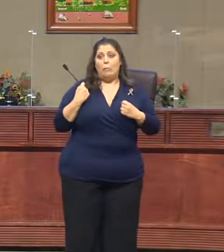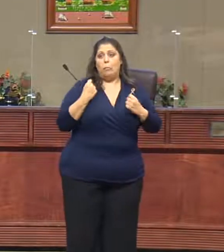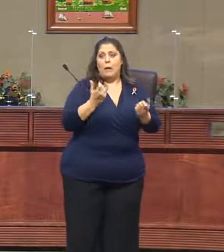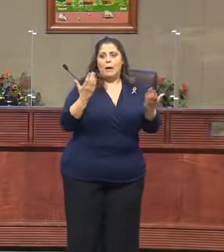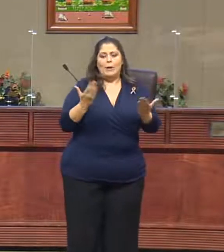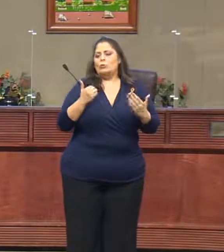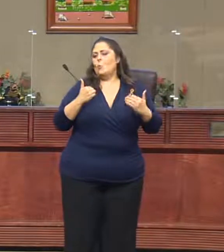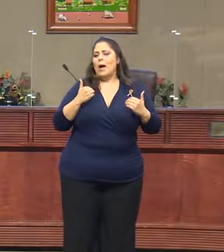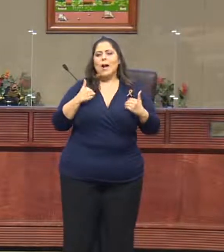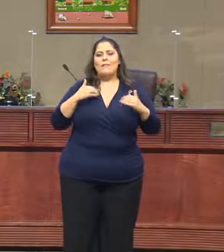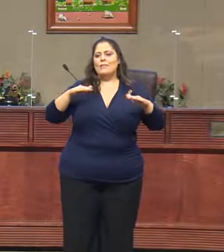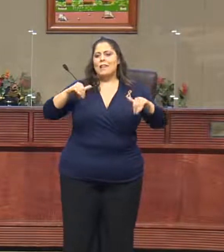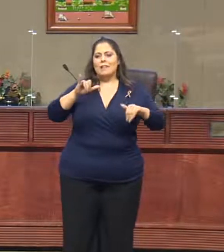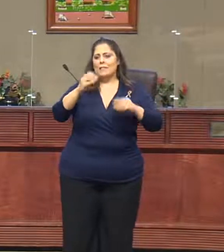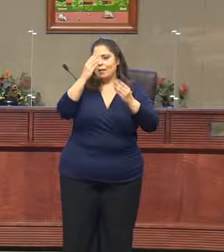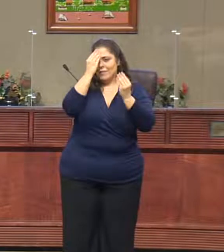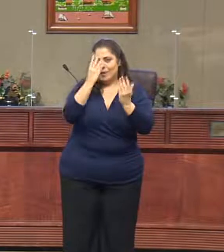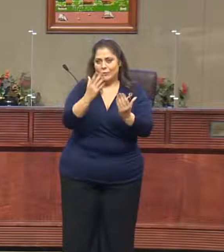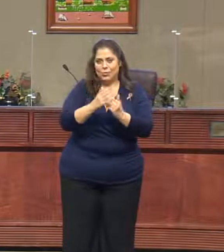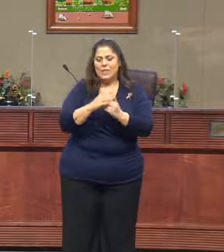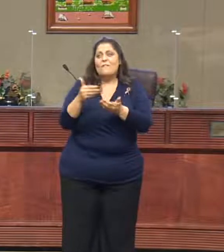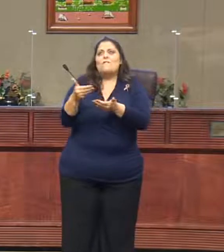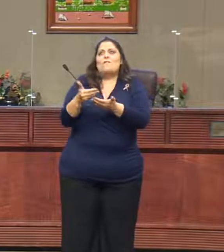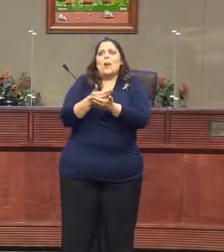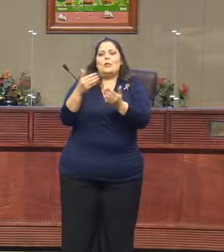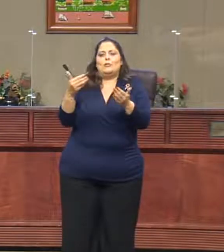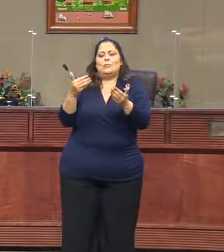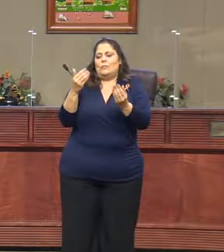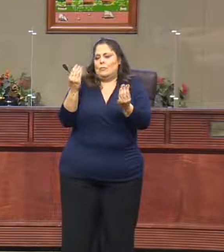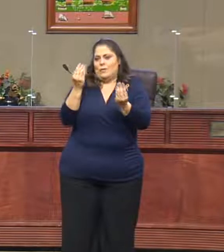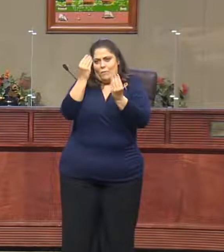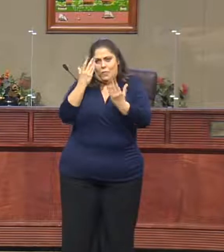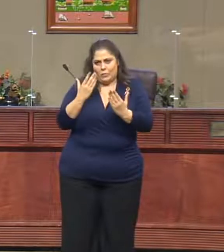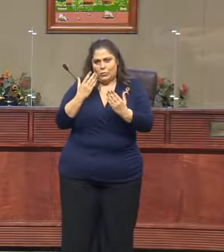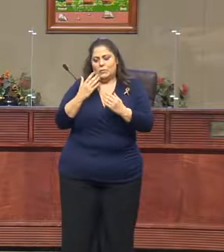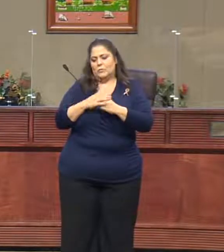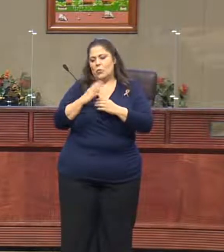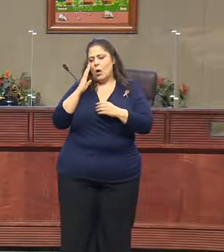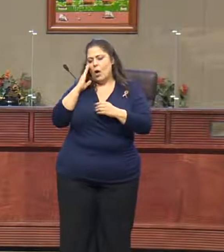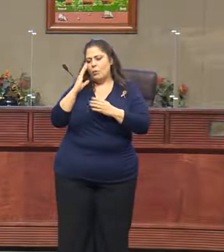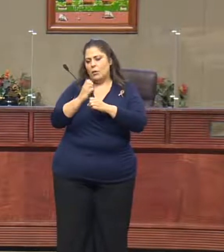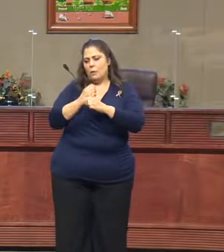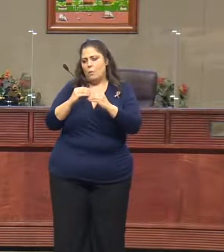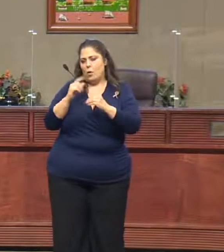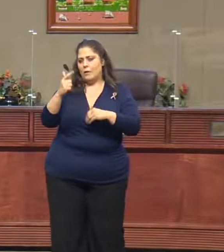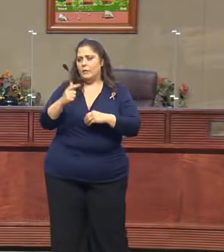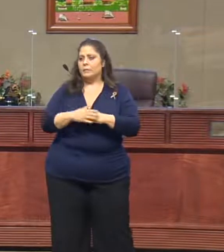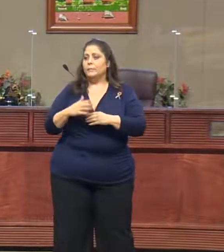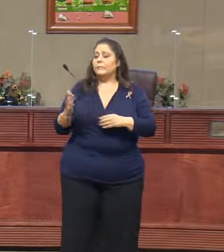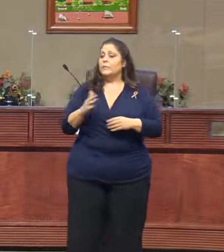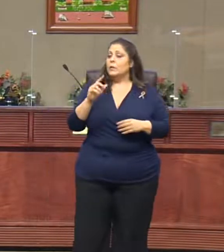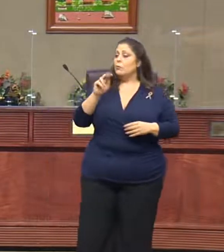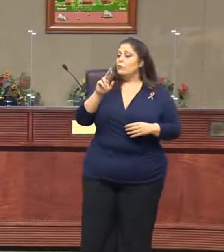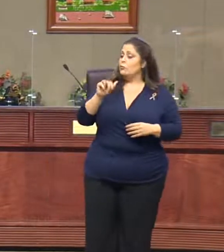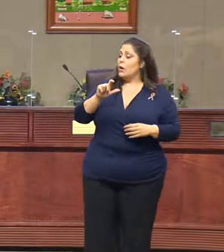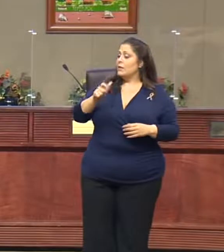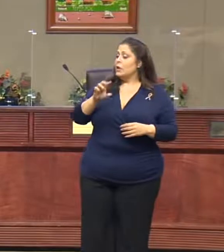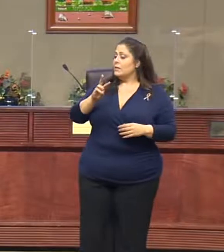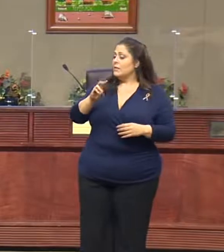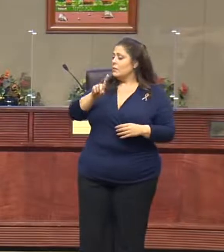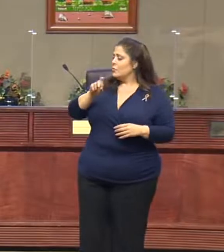at some point, but these are very fresh. Mm-hmm. Troy Campbell with Channel 6. This question is also for you, Dr.